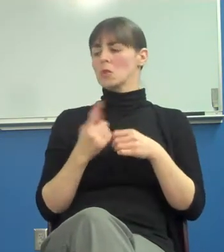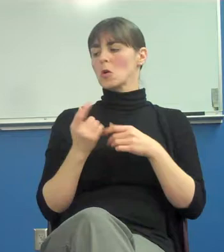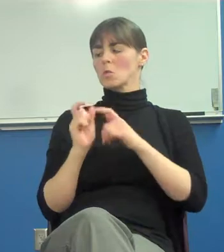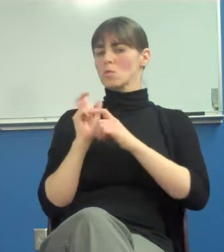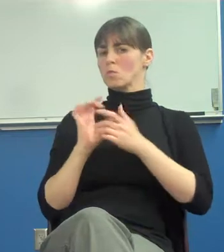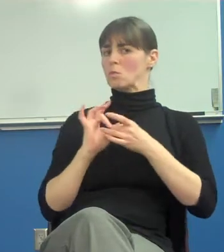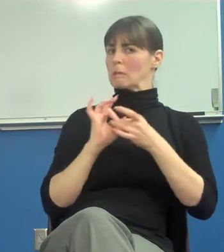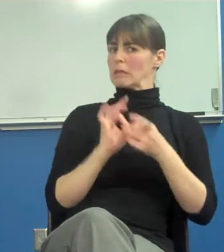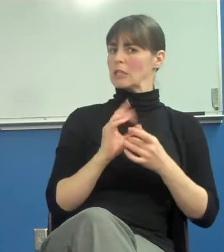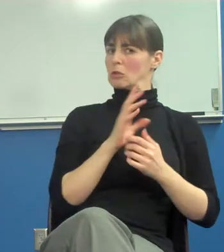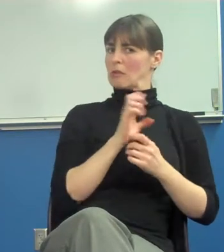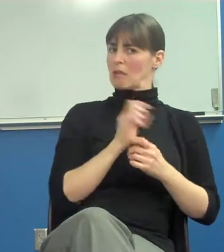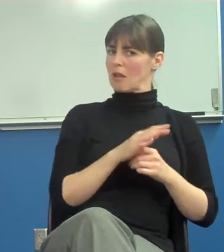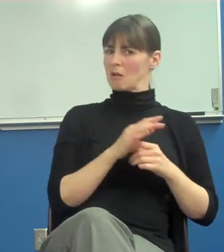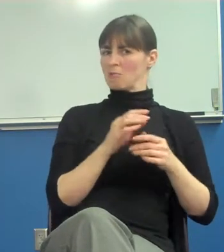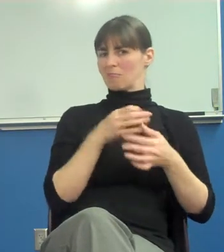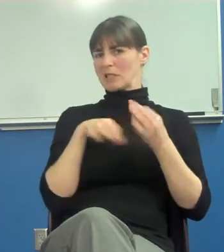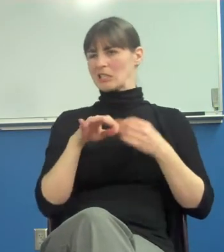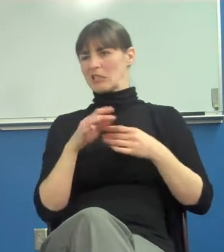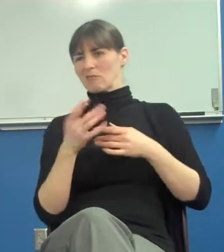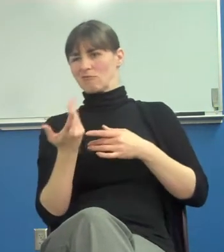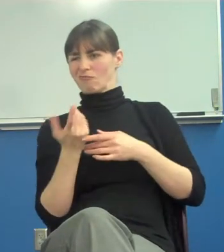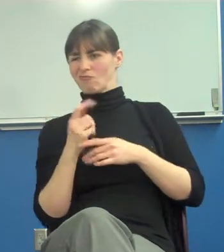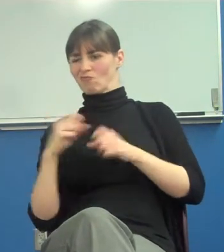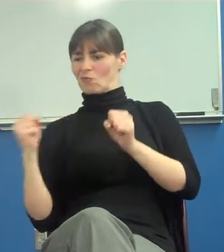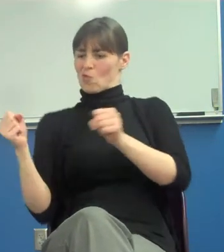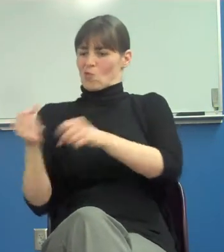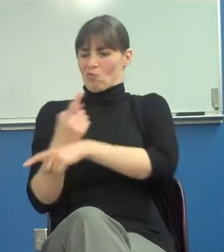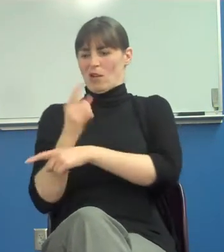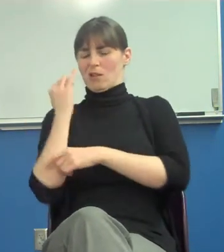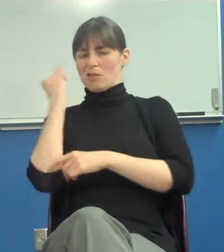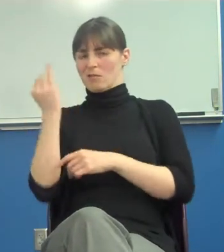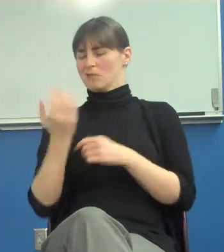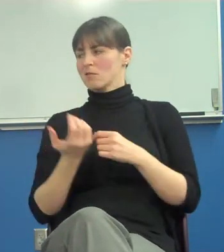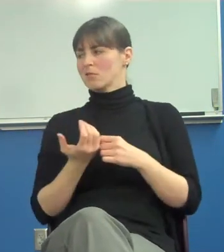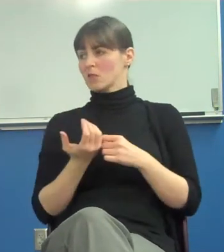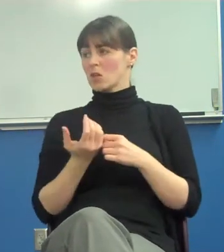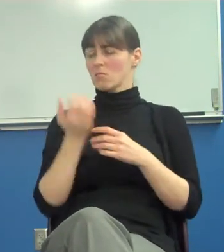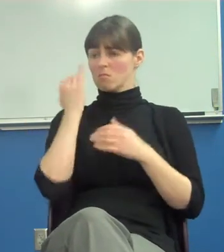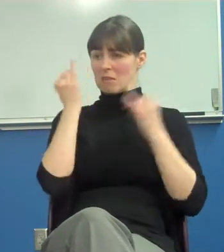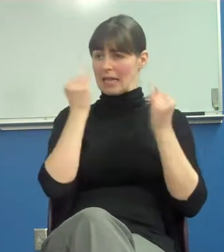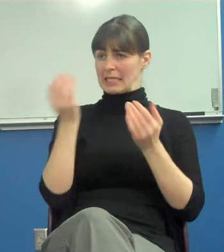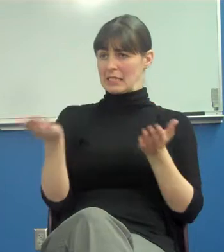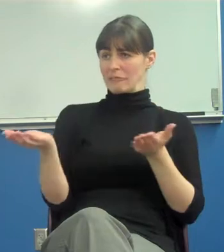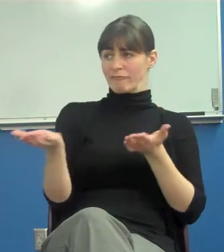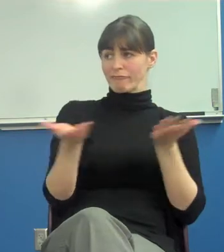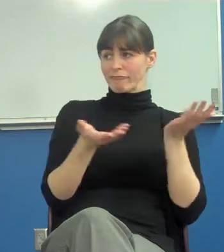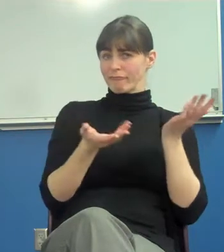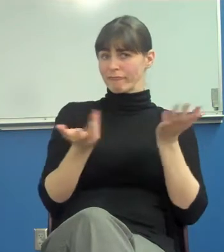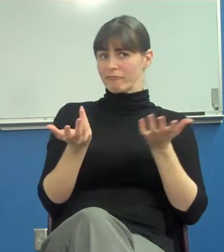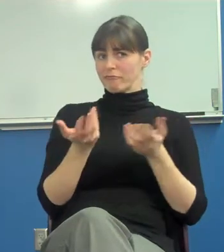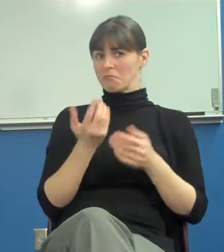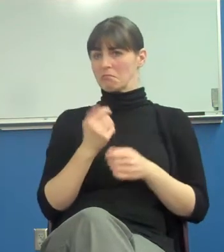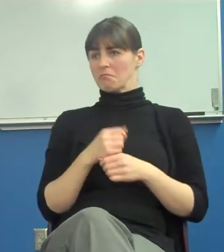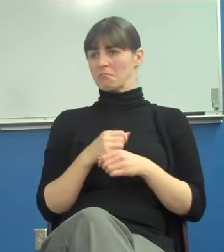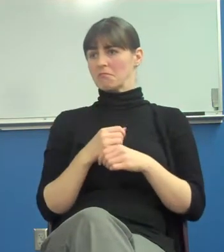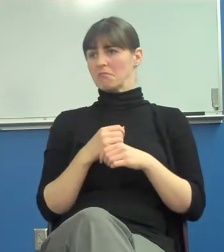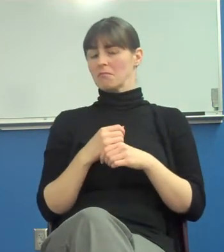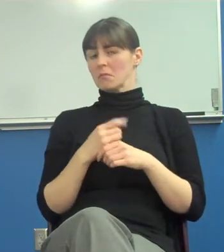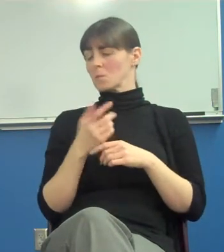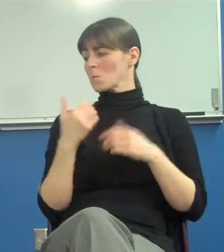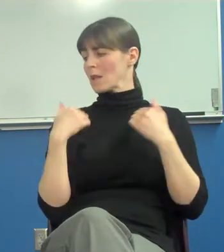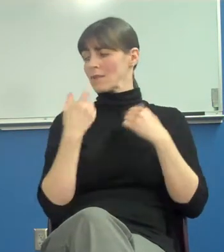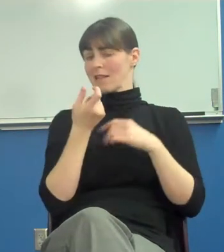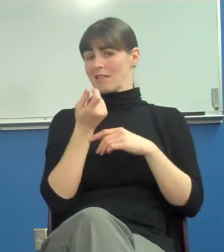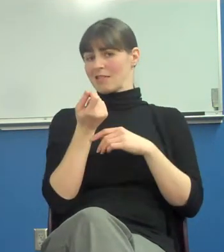club rather than just a random event. But any ideas are welcome and encouraged. We have a